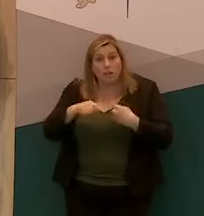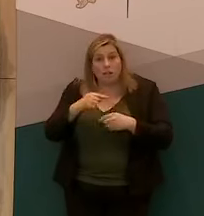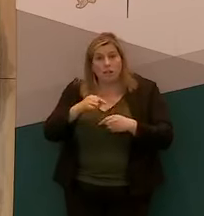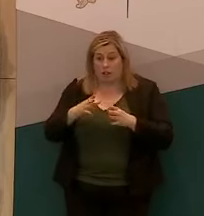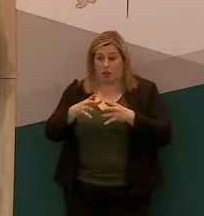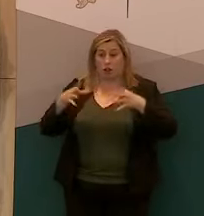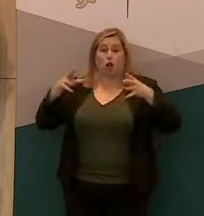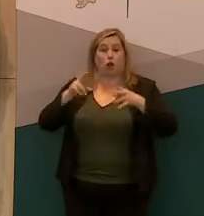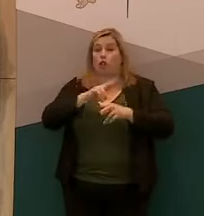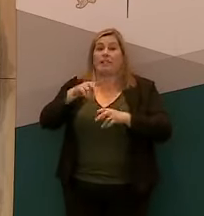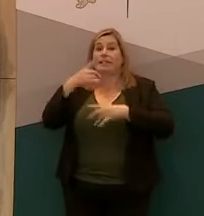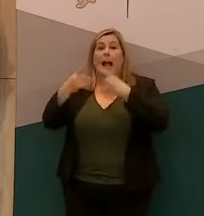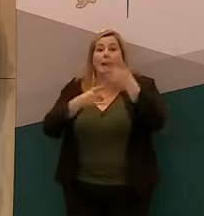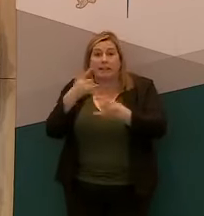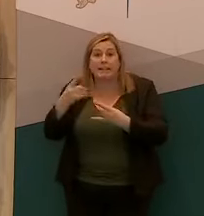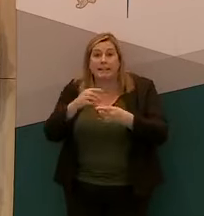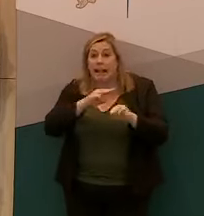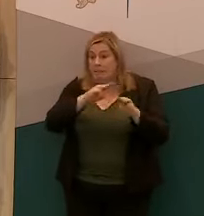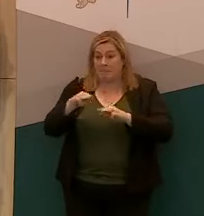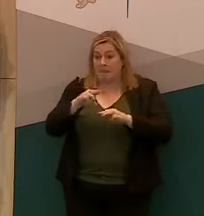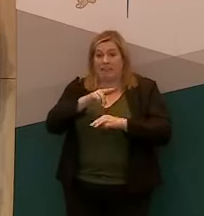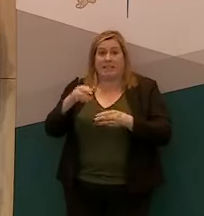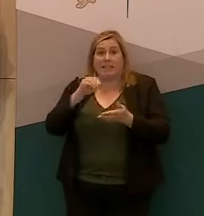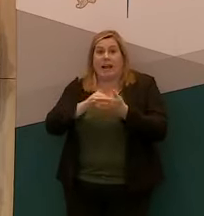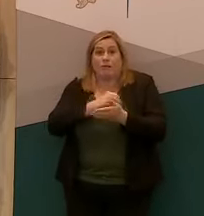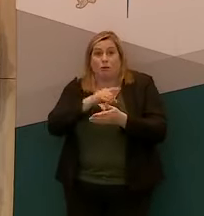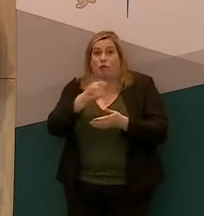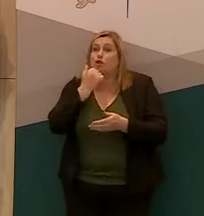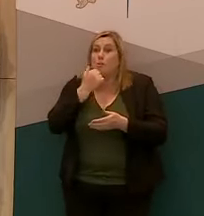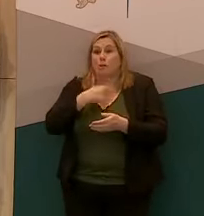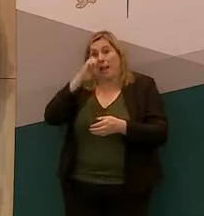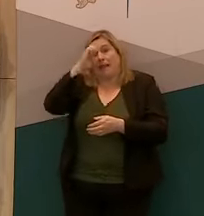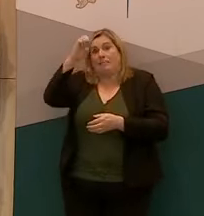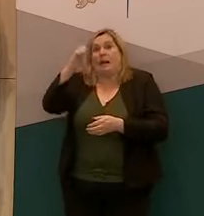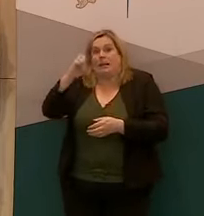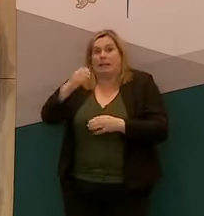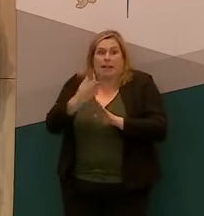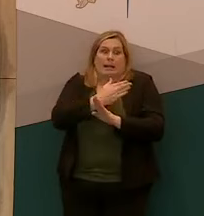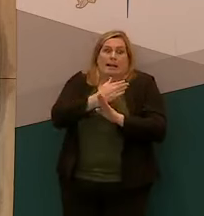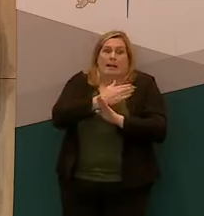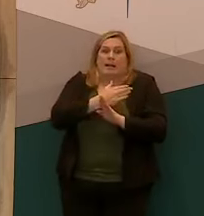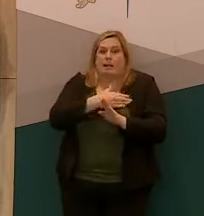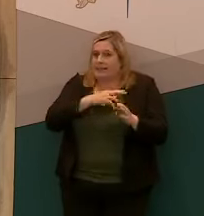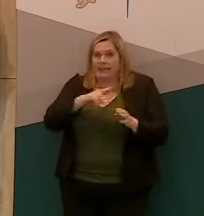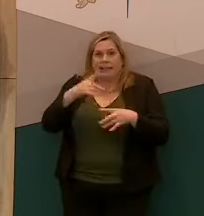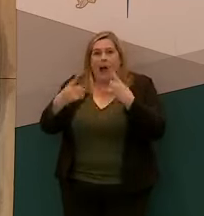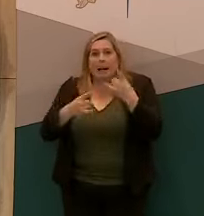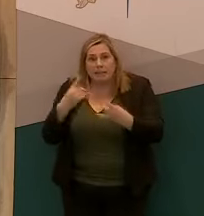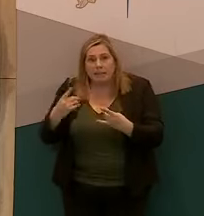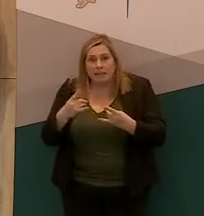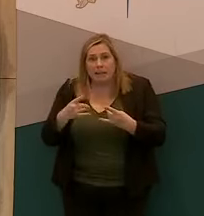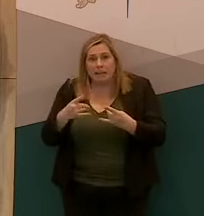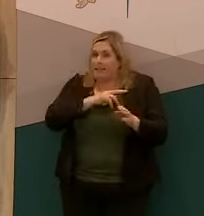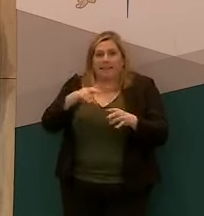have had to go into hospital, that we haven't had to lean into them so much, but they're every bit as relevant to us now. It's of course huge